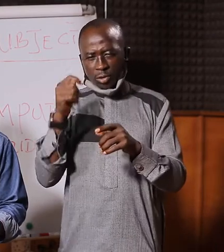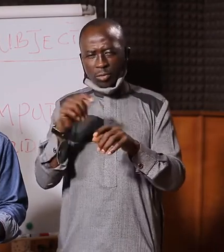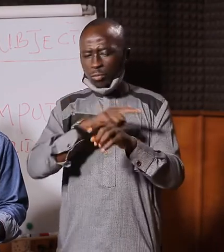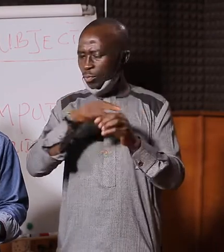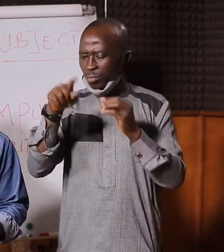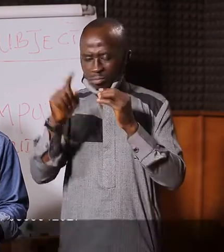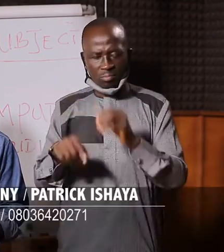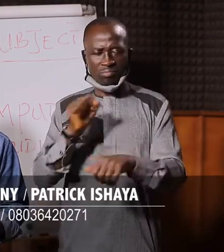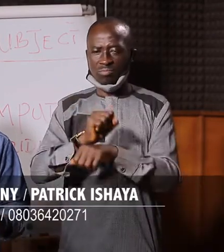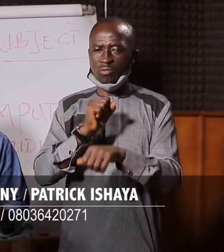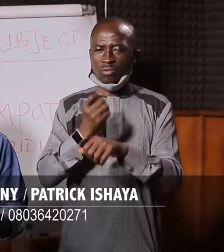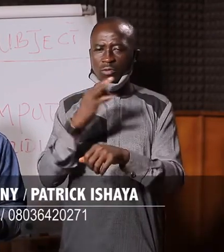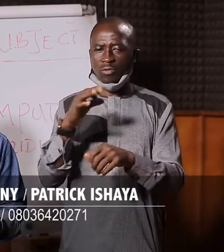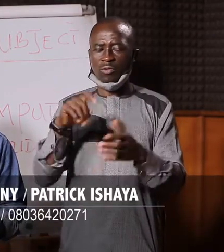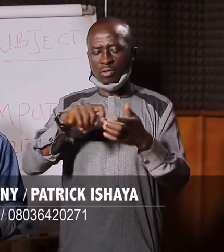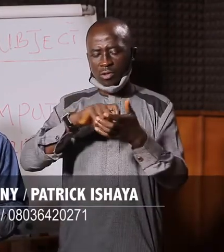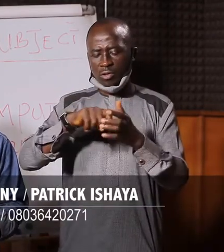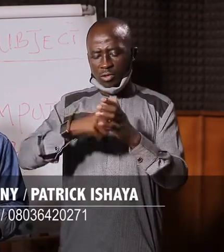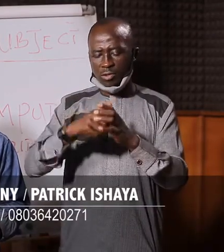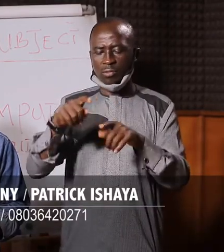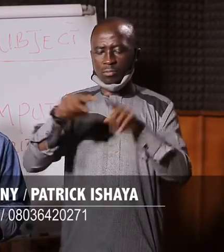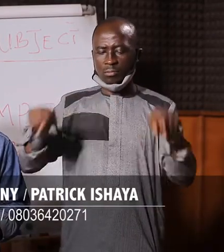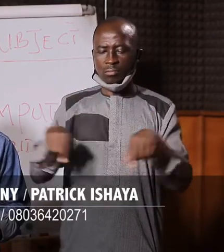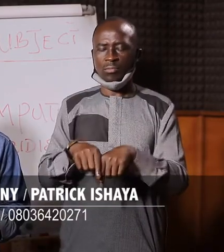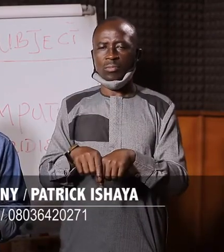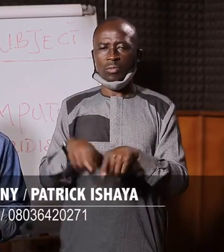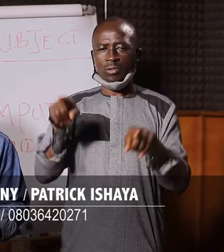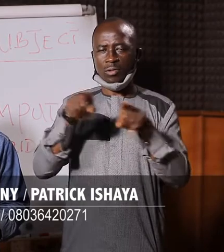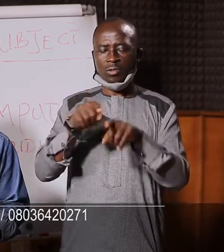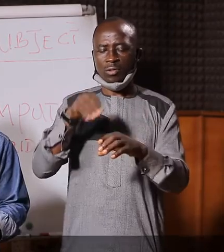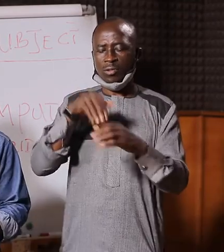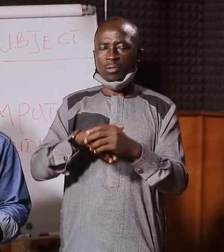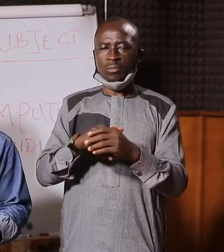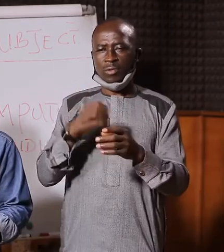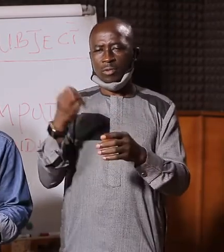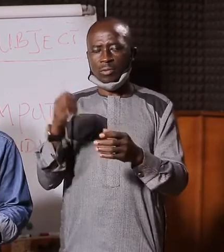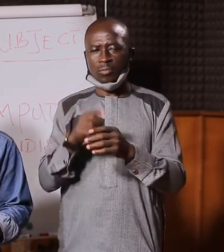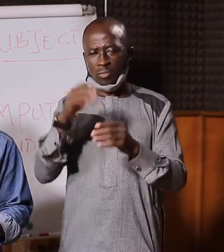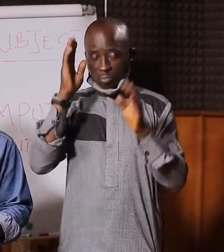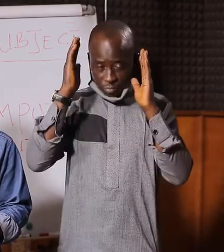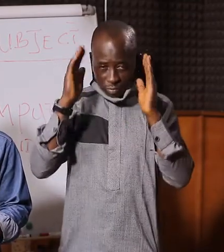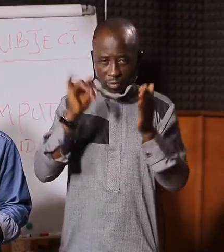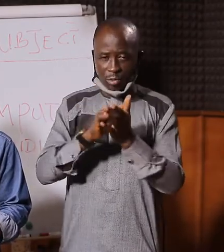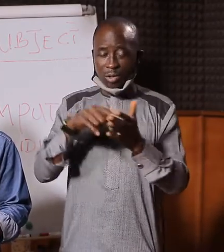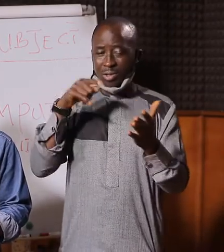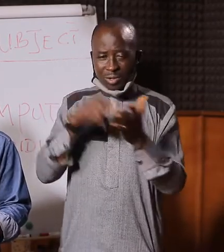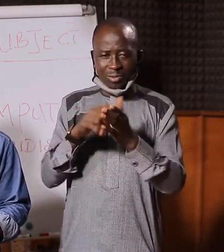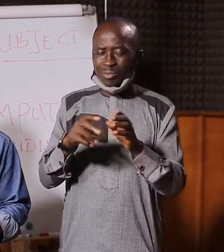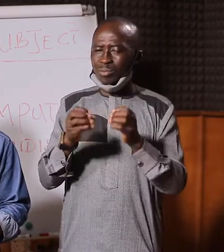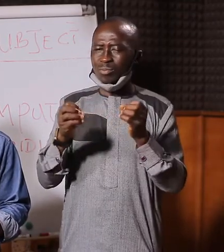complete functionality of the keyboard as an input device. So, but you must note that the keyboard is the